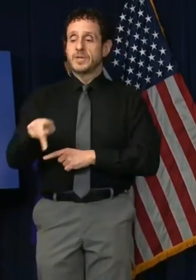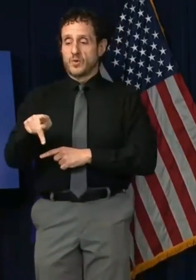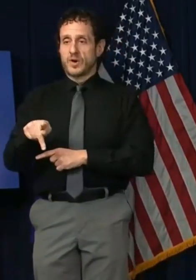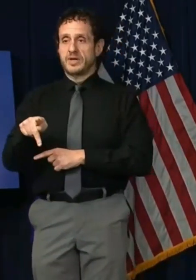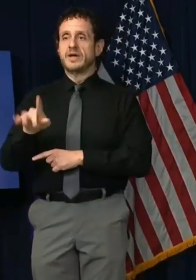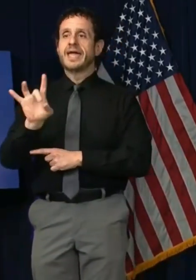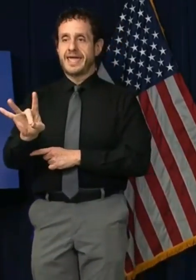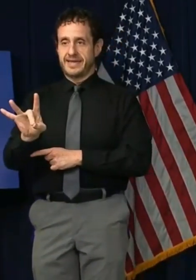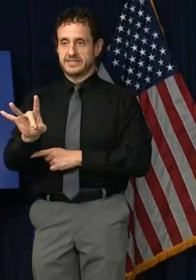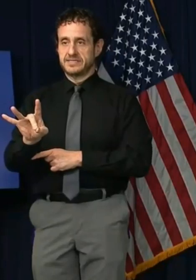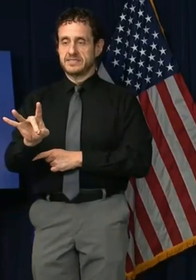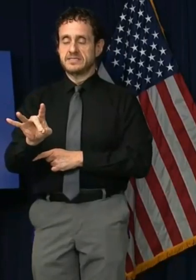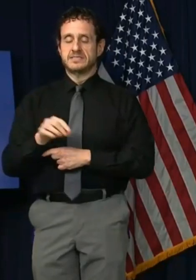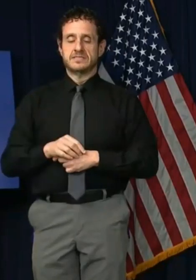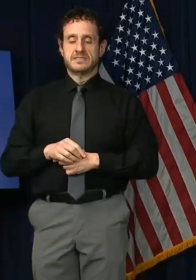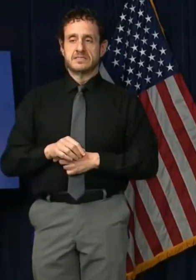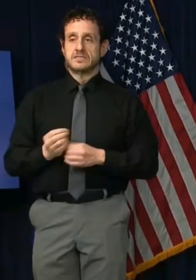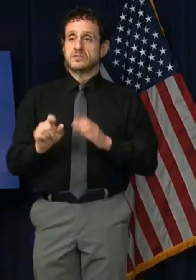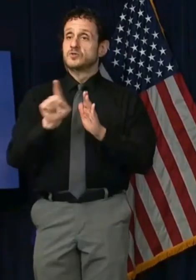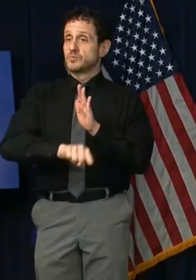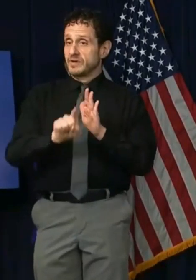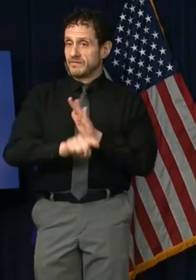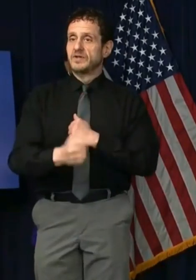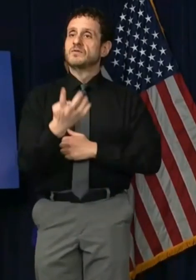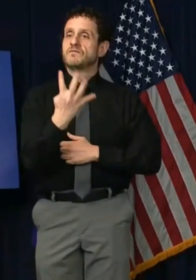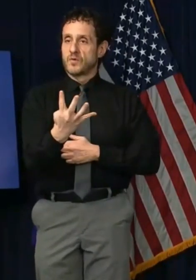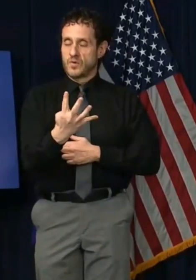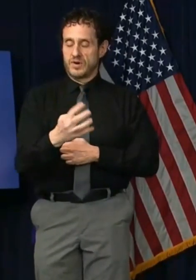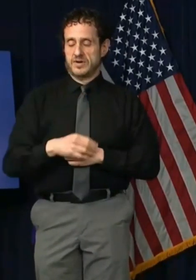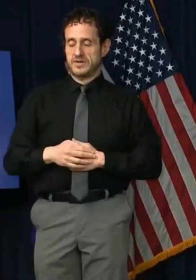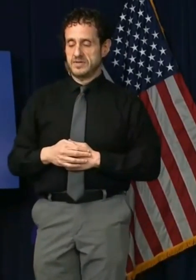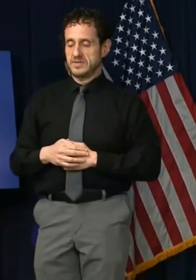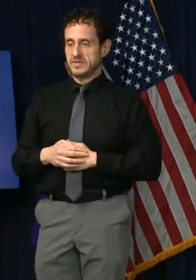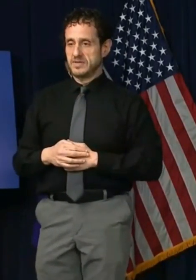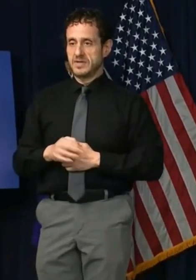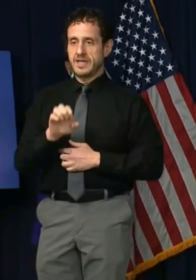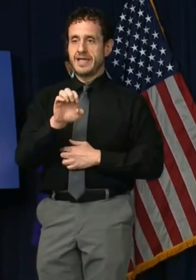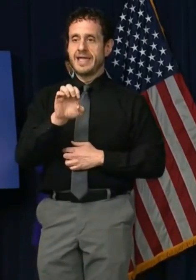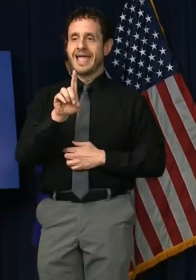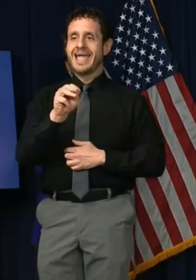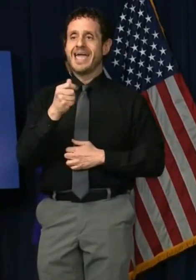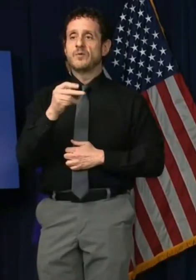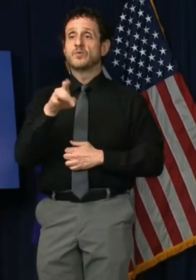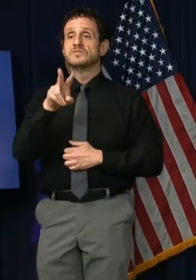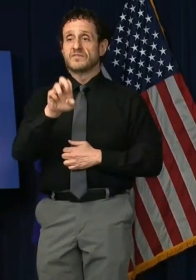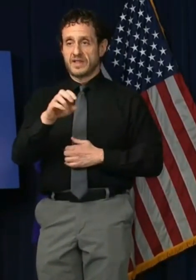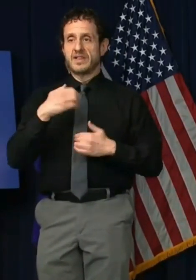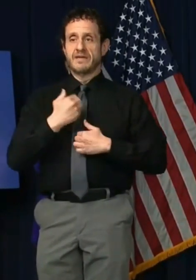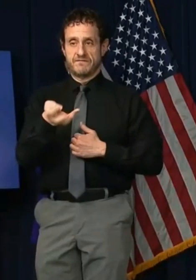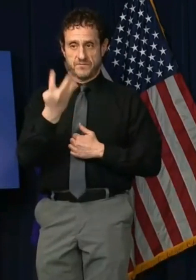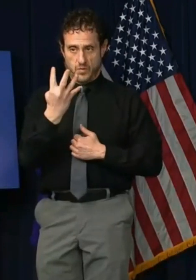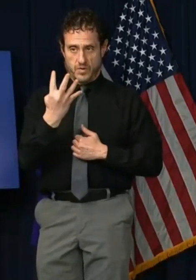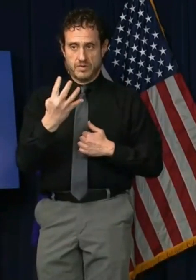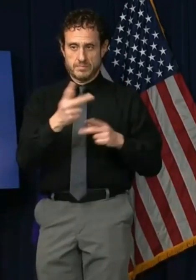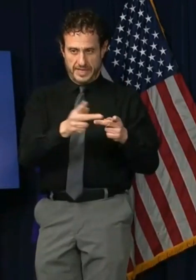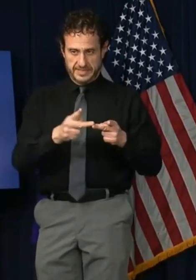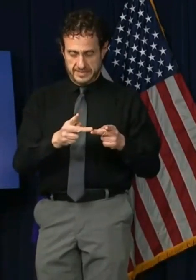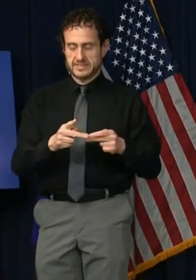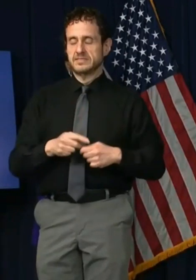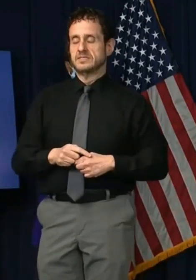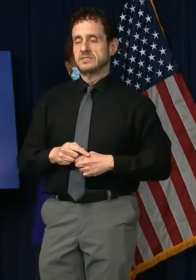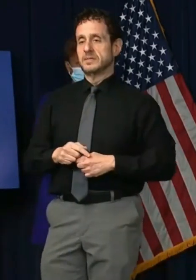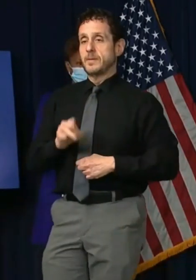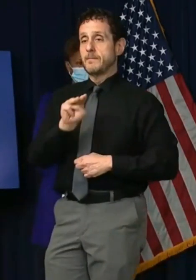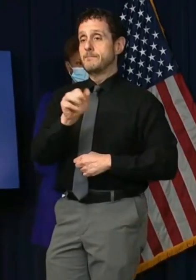Peoria region, 4 sites in the Springfield region, 4 in the Edwardsville region, 31 sites in